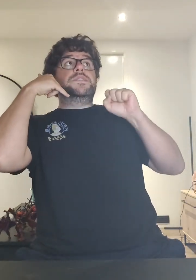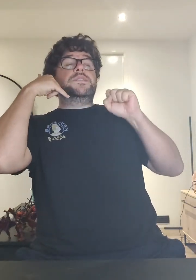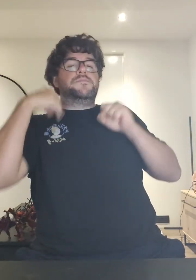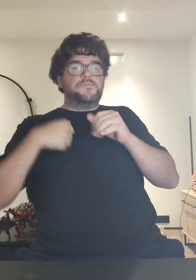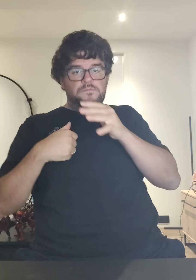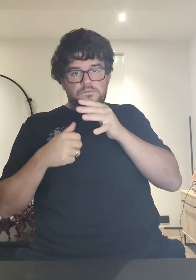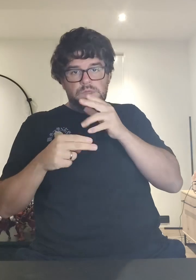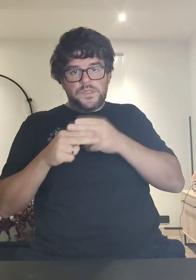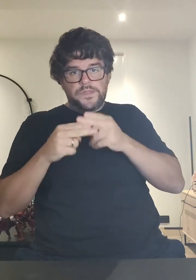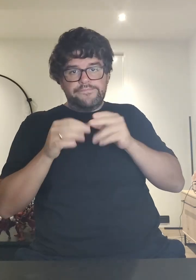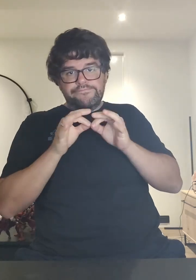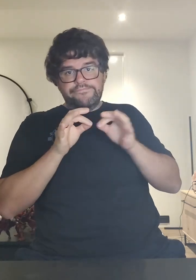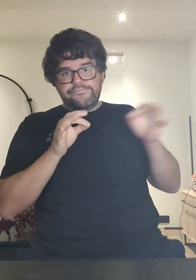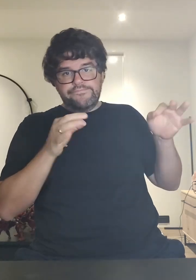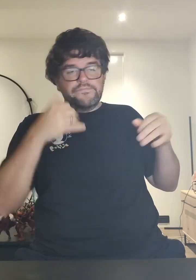So this is mother's name.